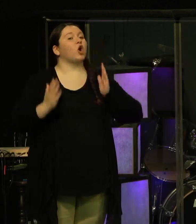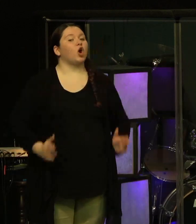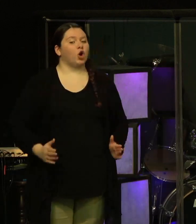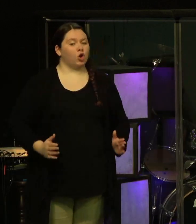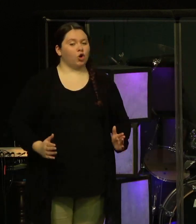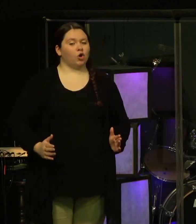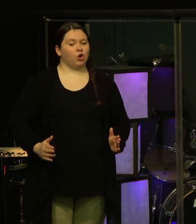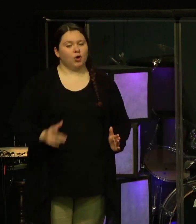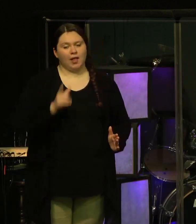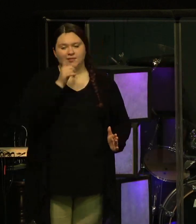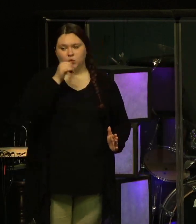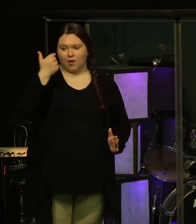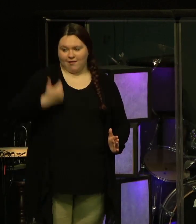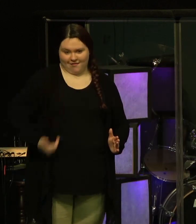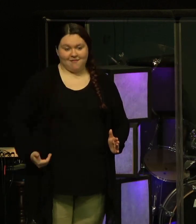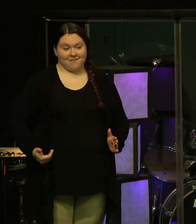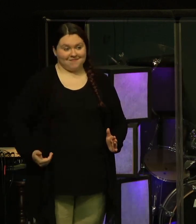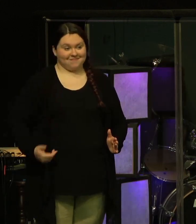Amen?